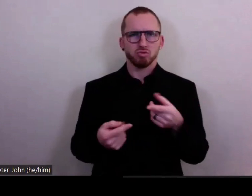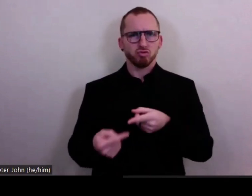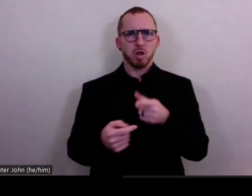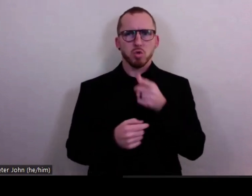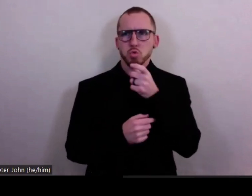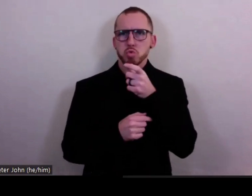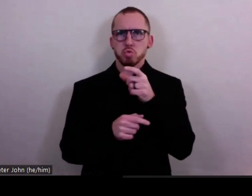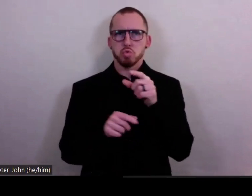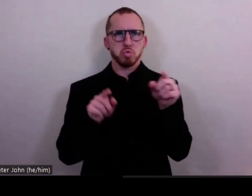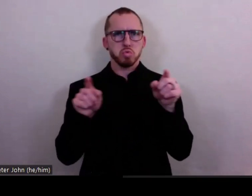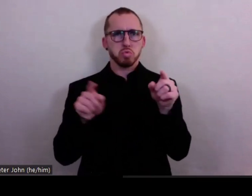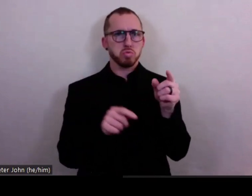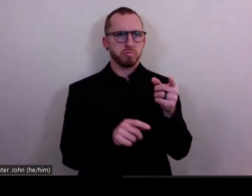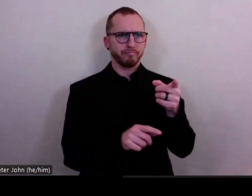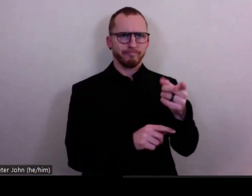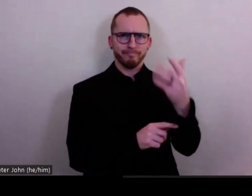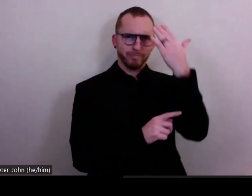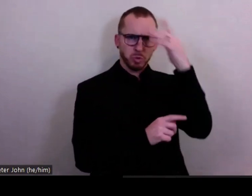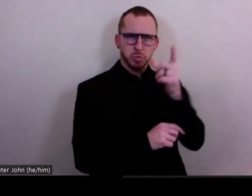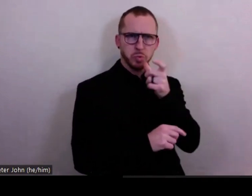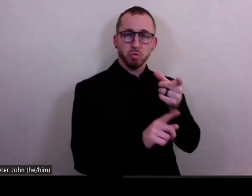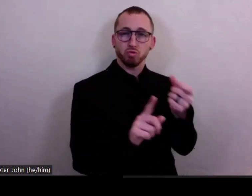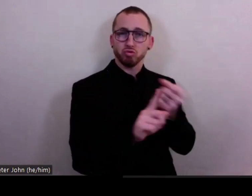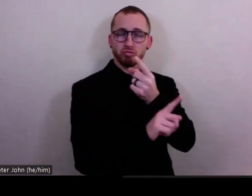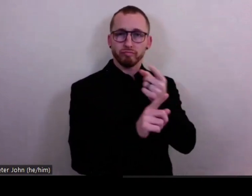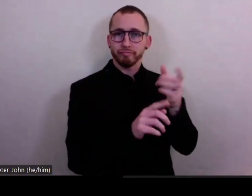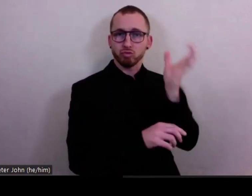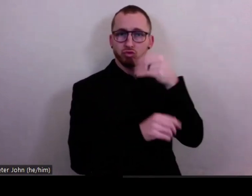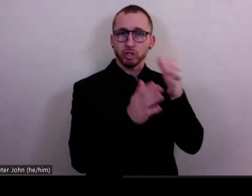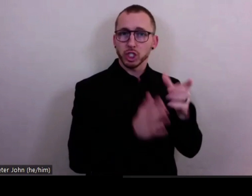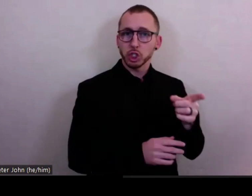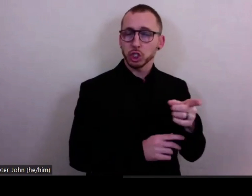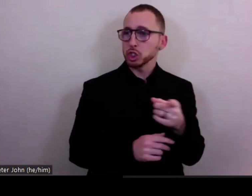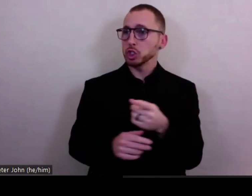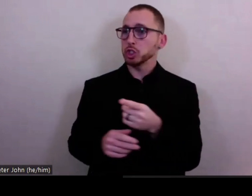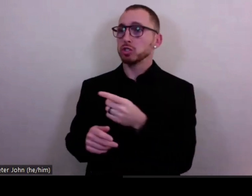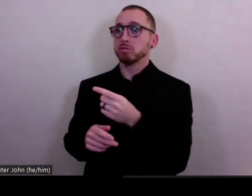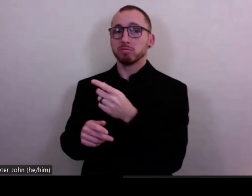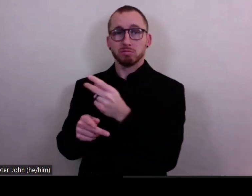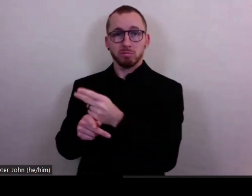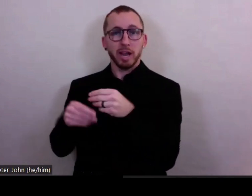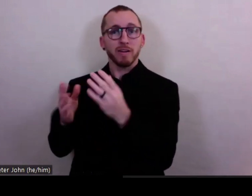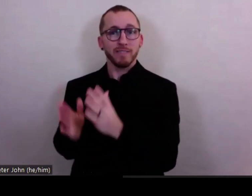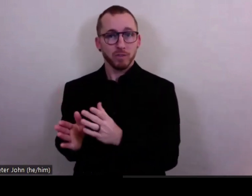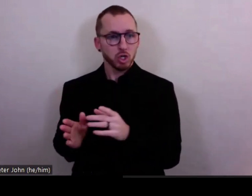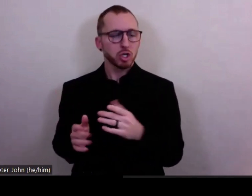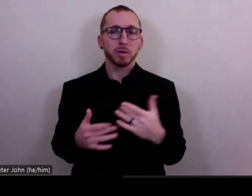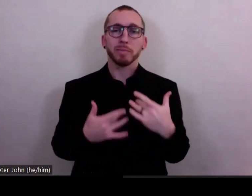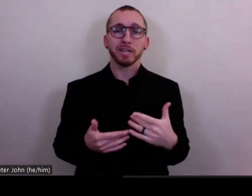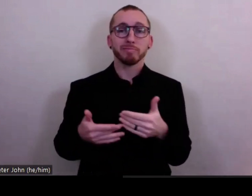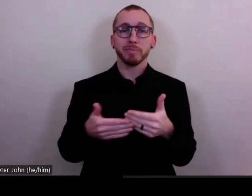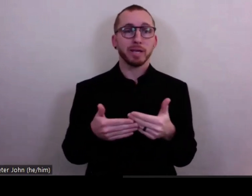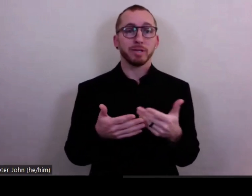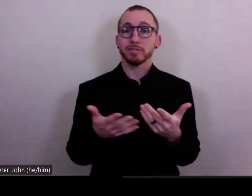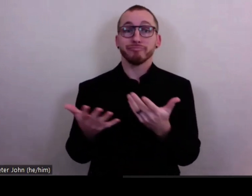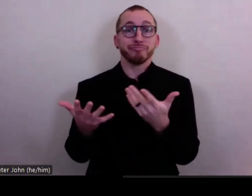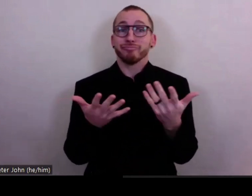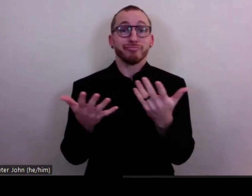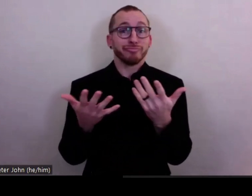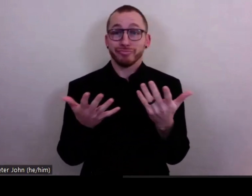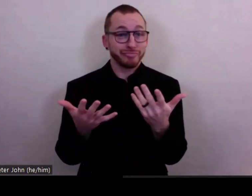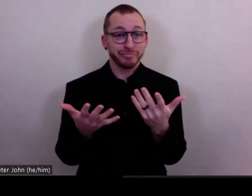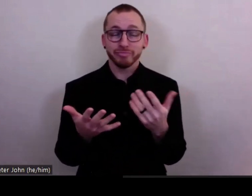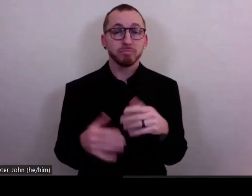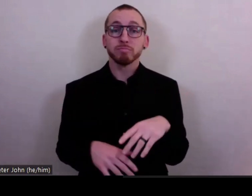my preference might be for the stranger. So a lot of times this is alarming for people. That child doesn't know me, and they just ran up to me and sat